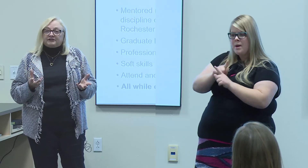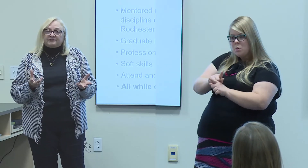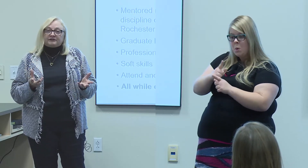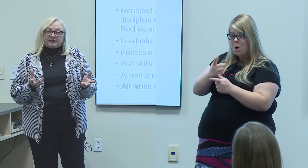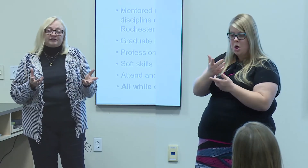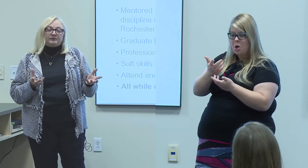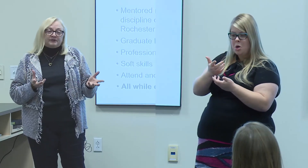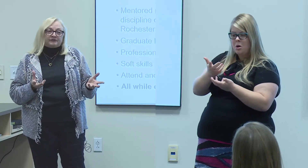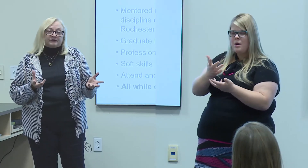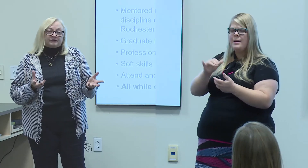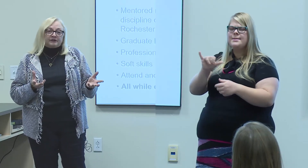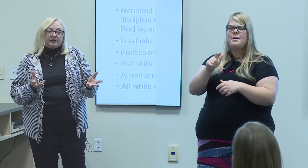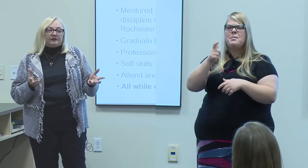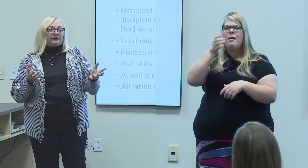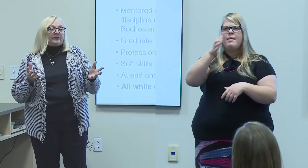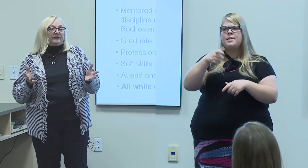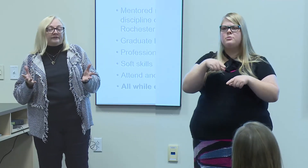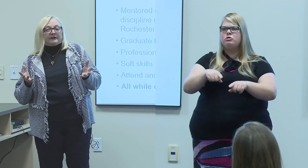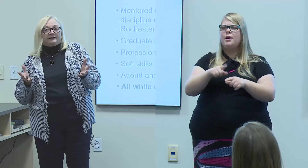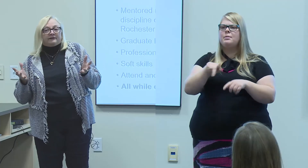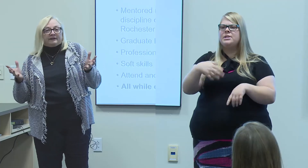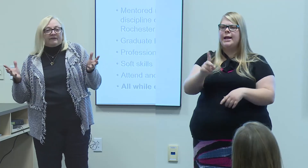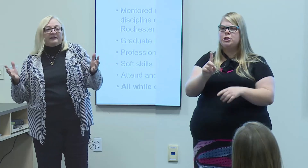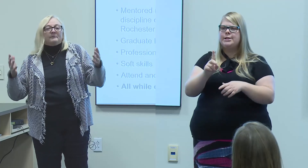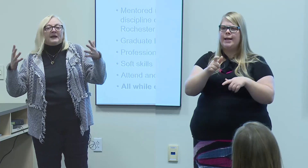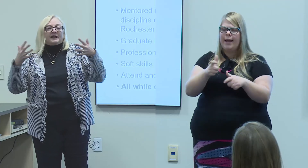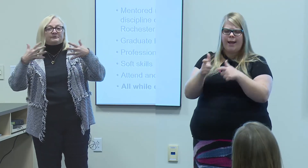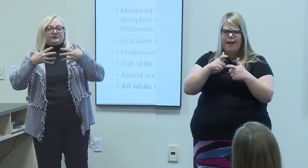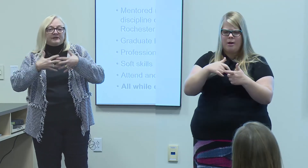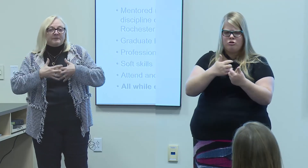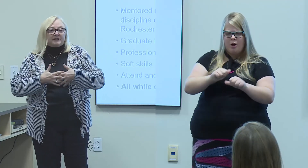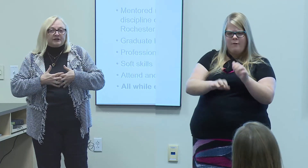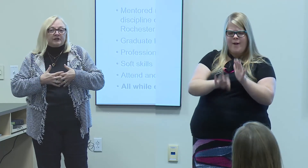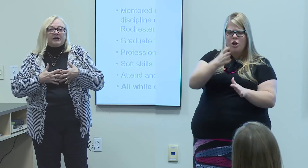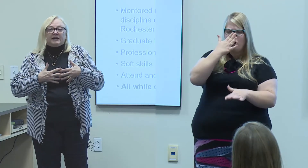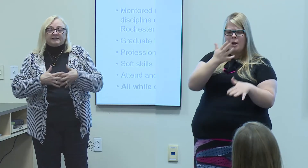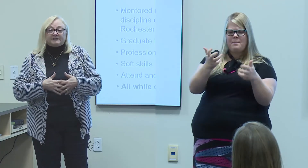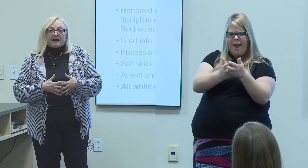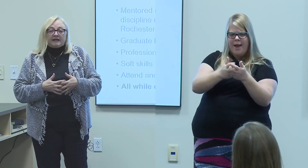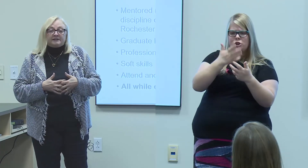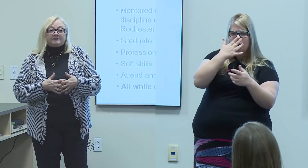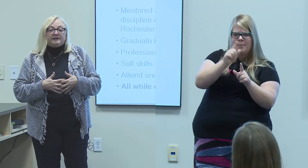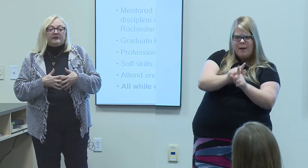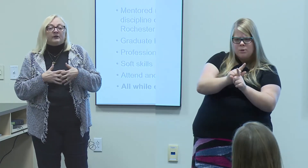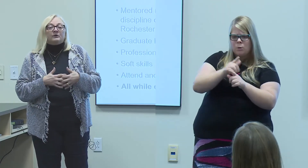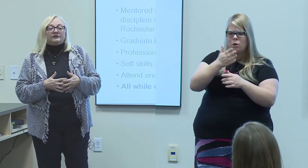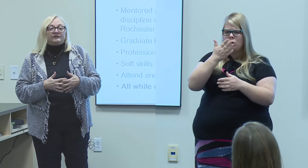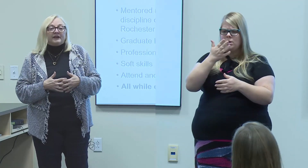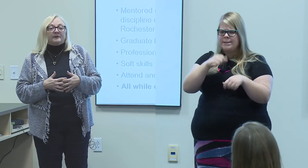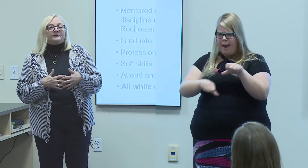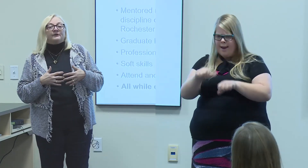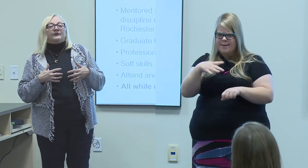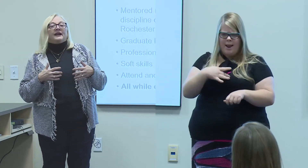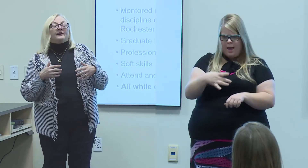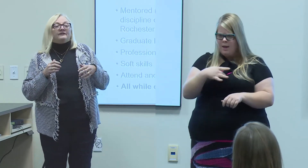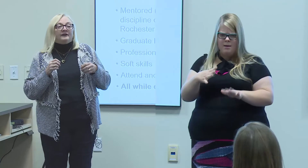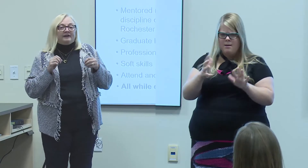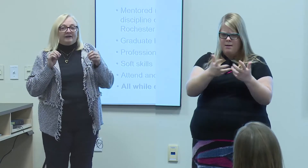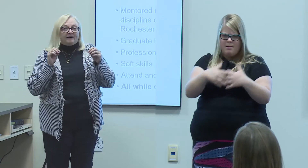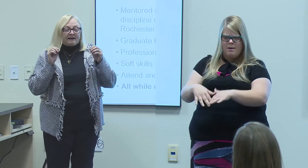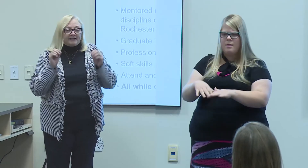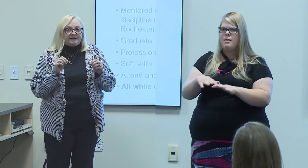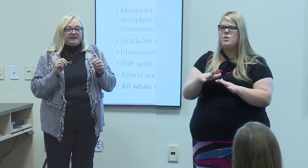become their dissertation research, so that they find the match between a mentor and science that works for them, so they